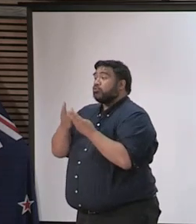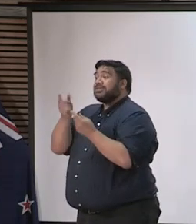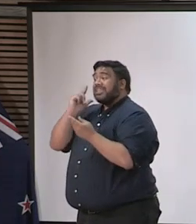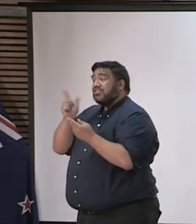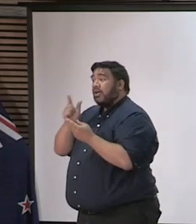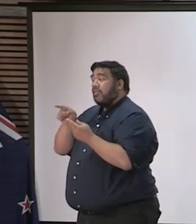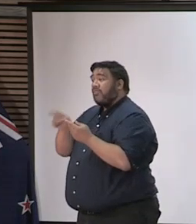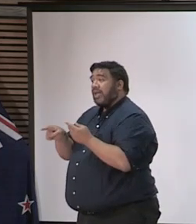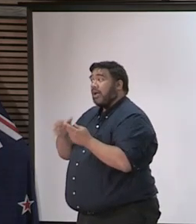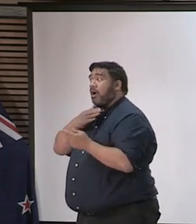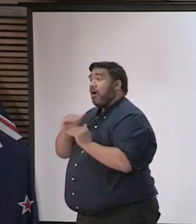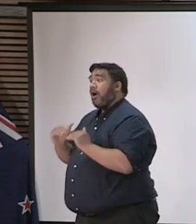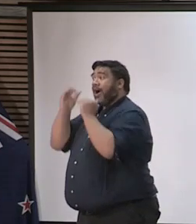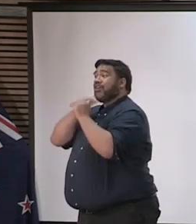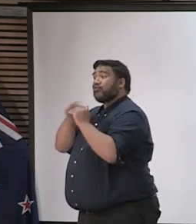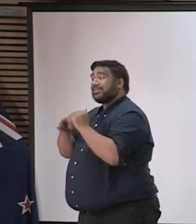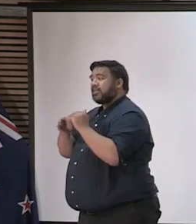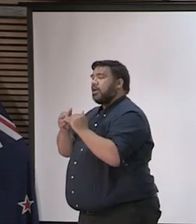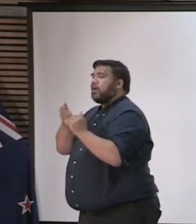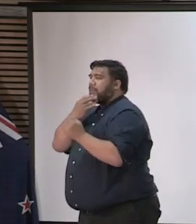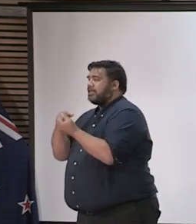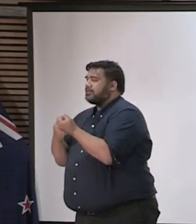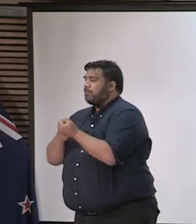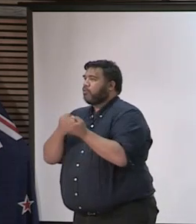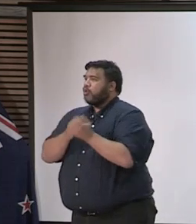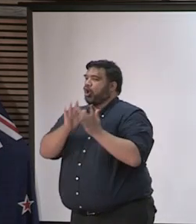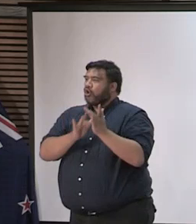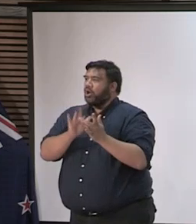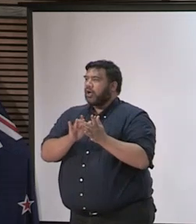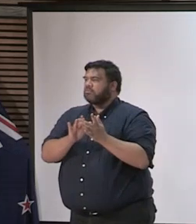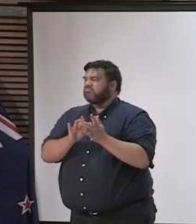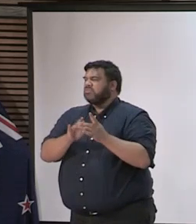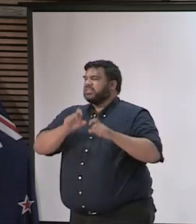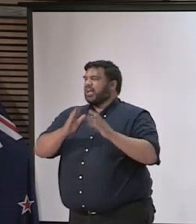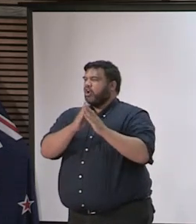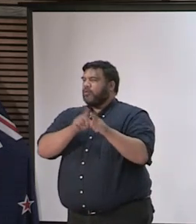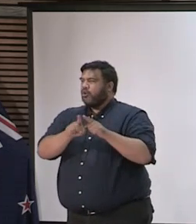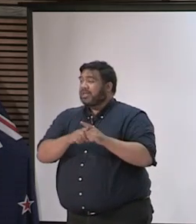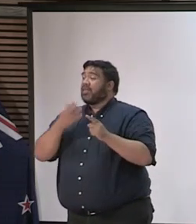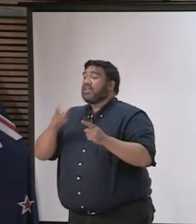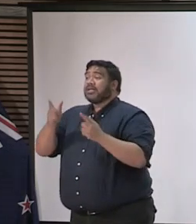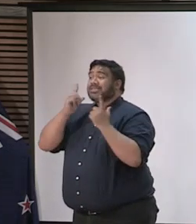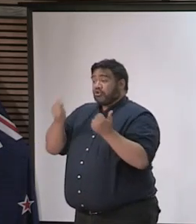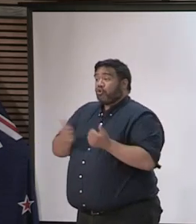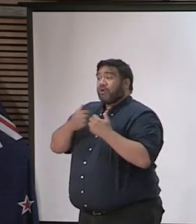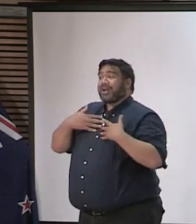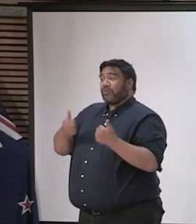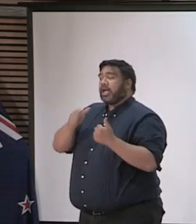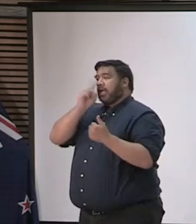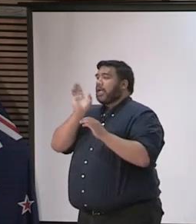supporting distance learning, so that those who are at lower risk can be in the physical school environment.